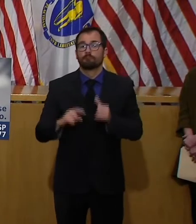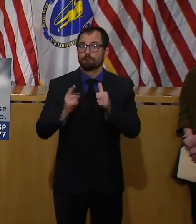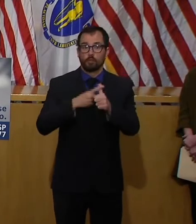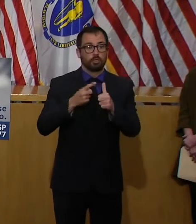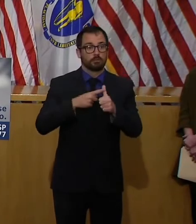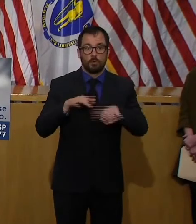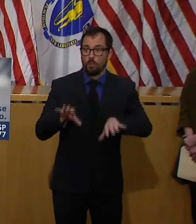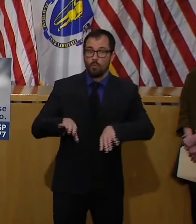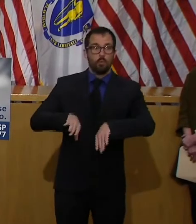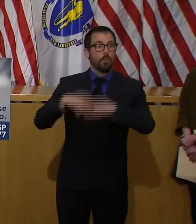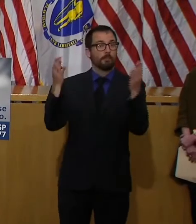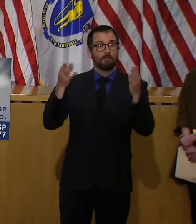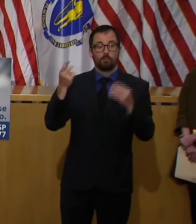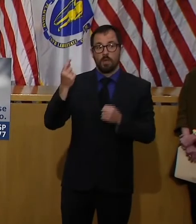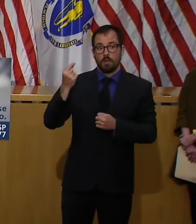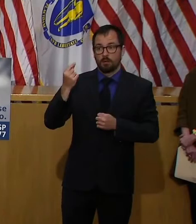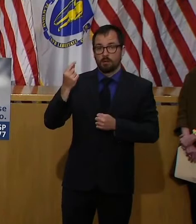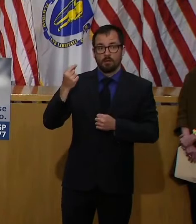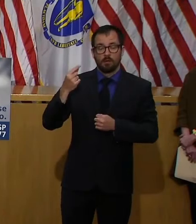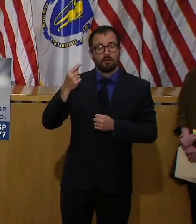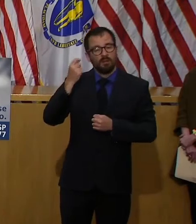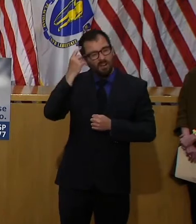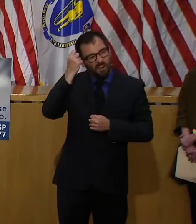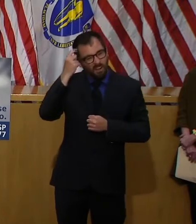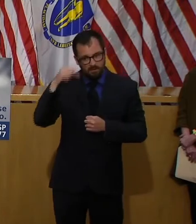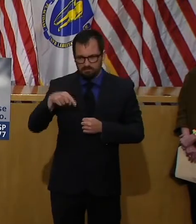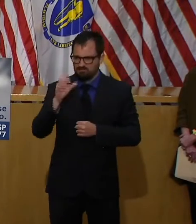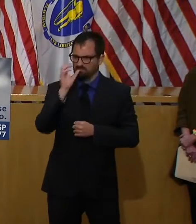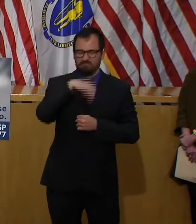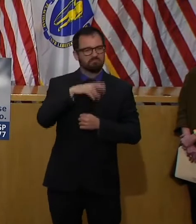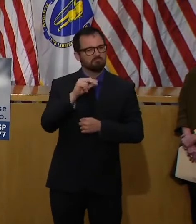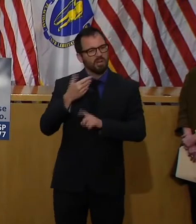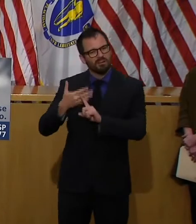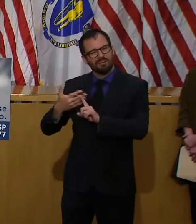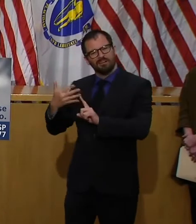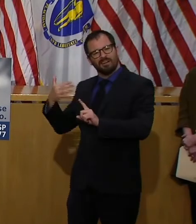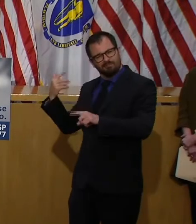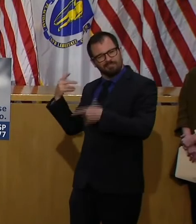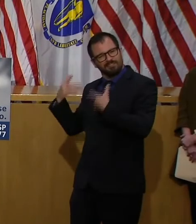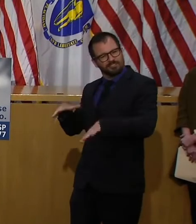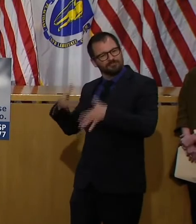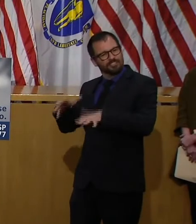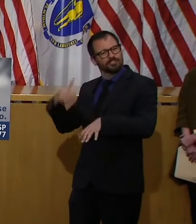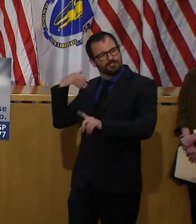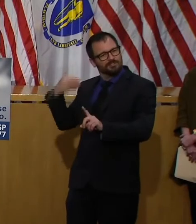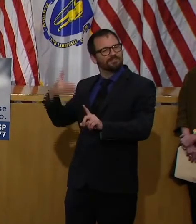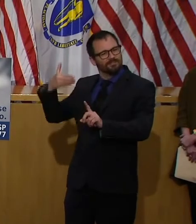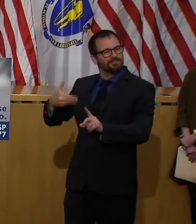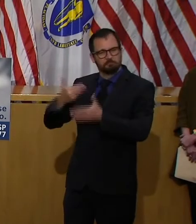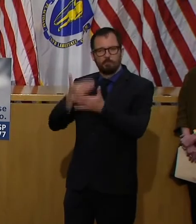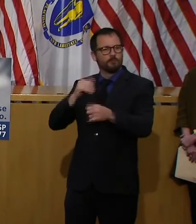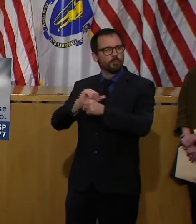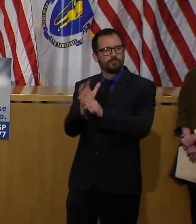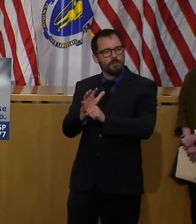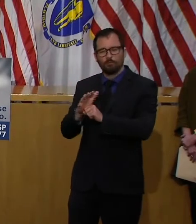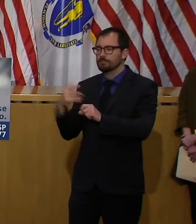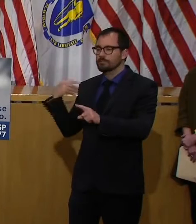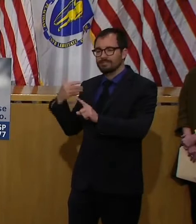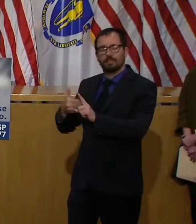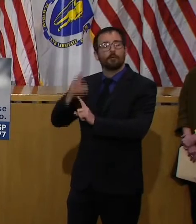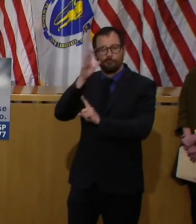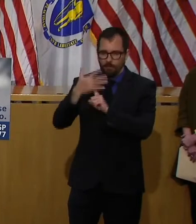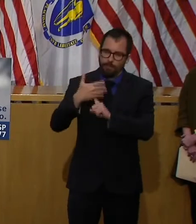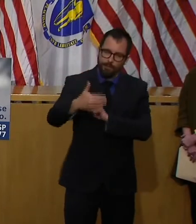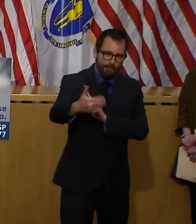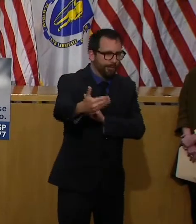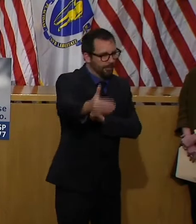the Community Tracing Collaborative started and will continue for a long time after our program is no longer needed. Those